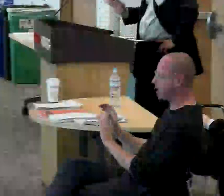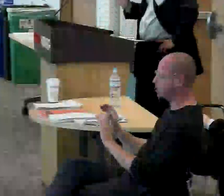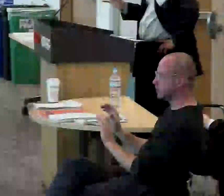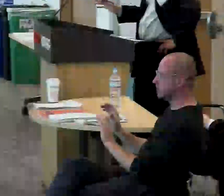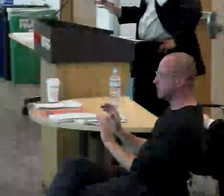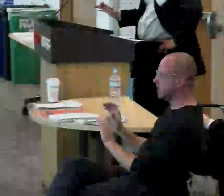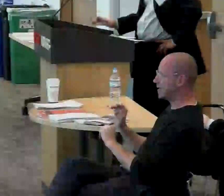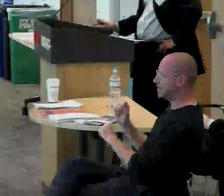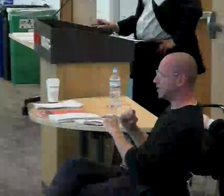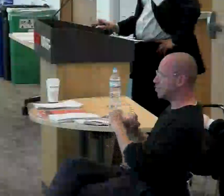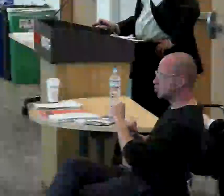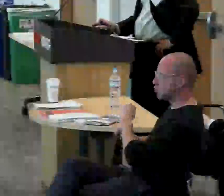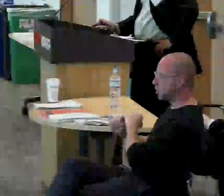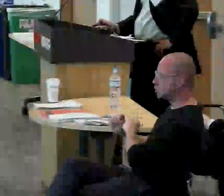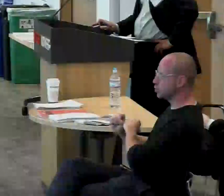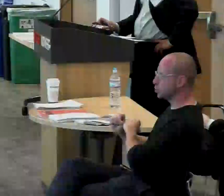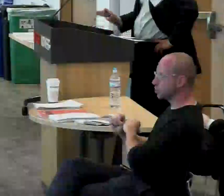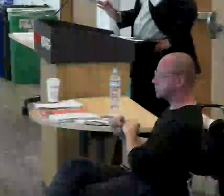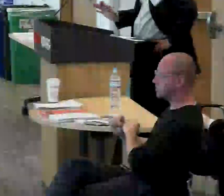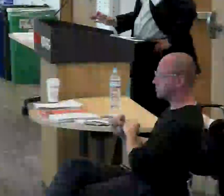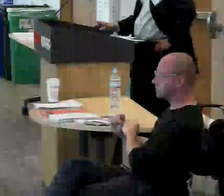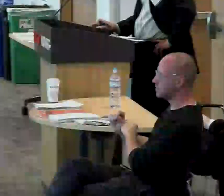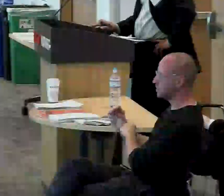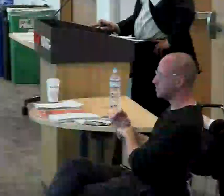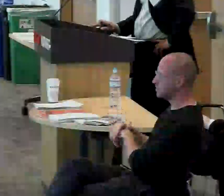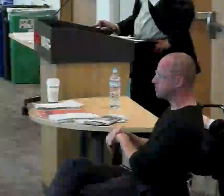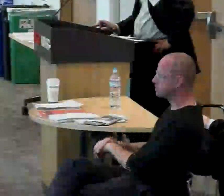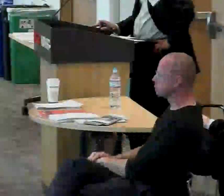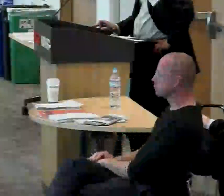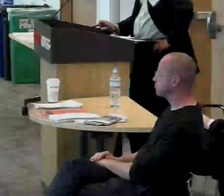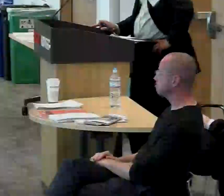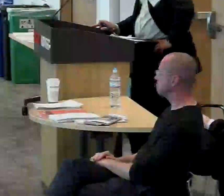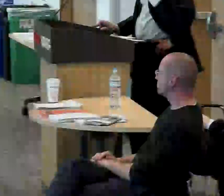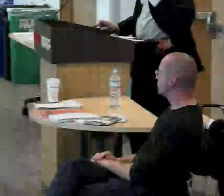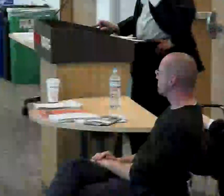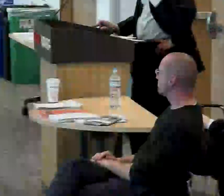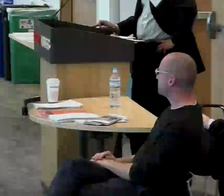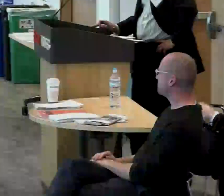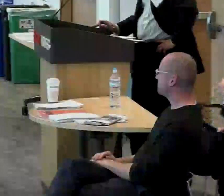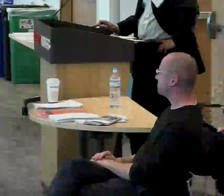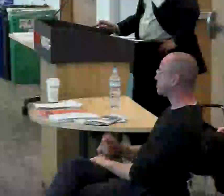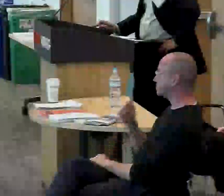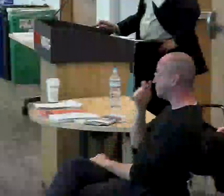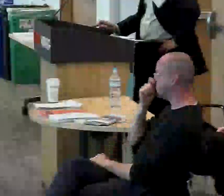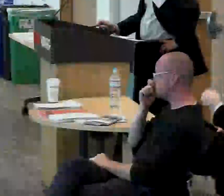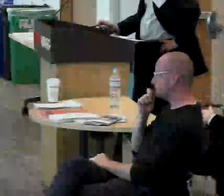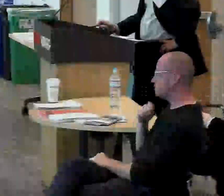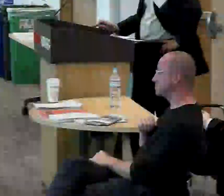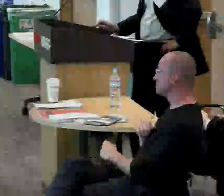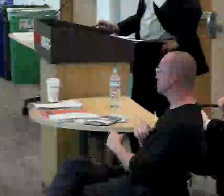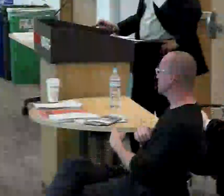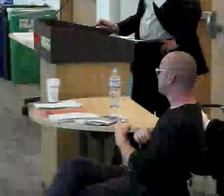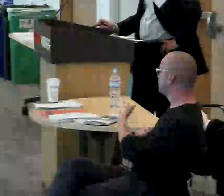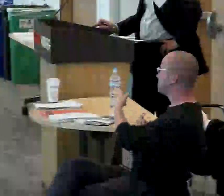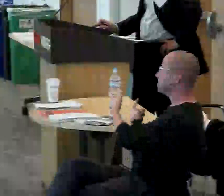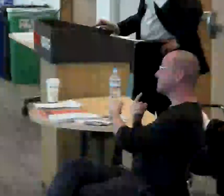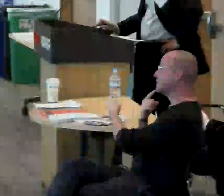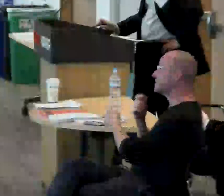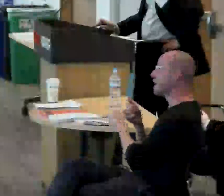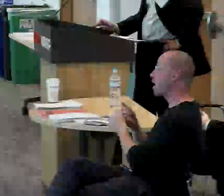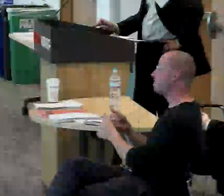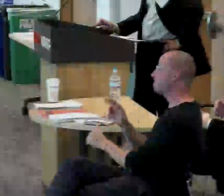ultimate structures that the entity will come to fruition. Just a follow-up, we seem to be in